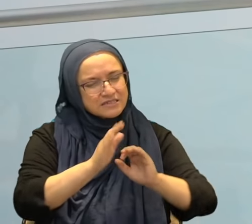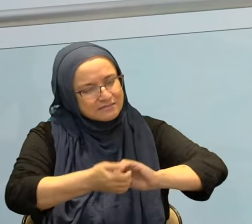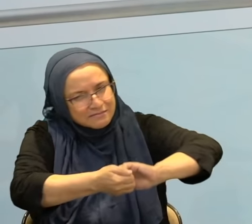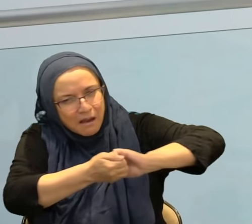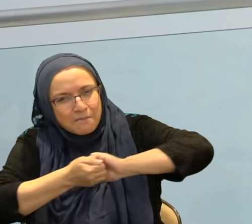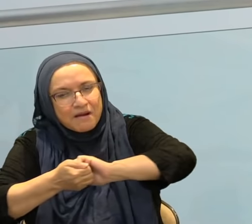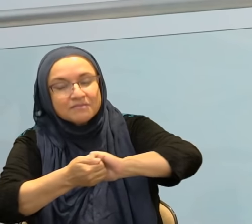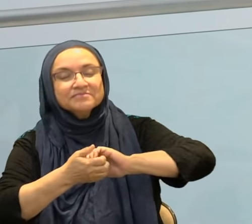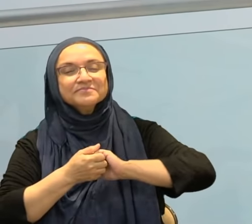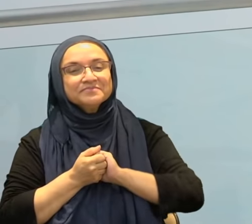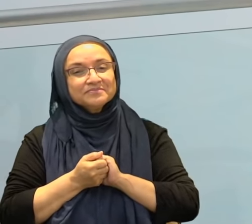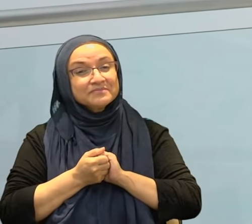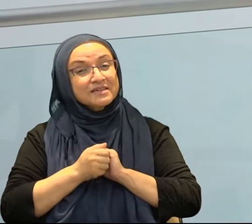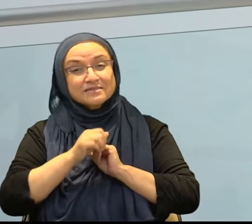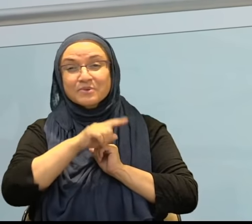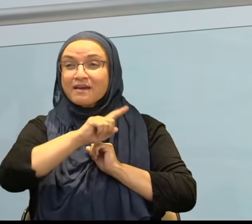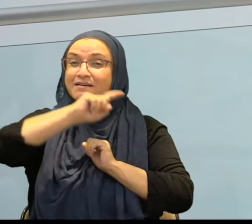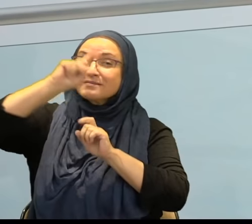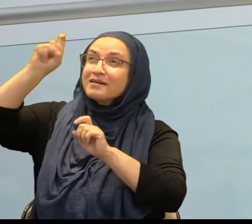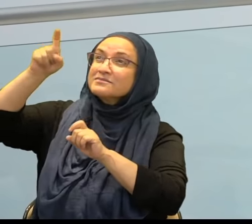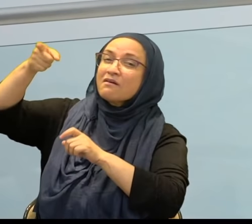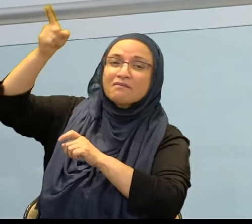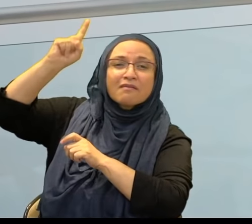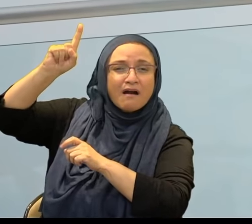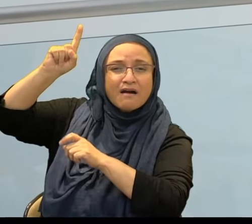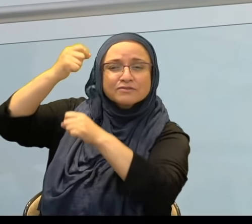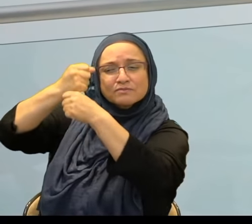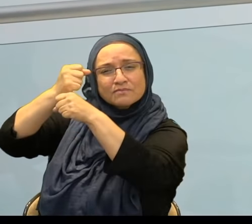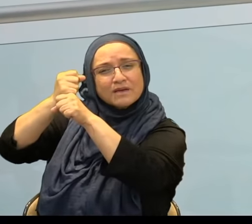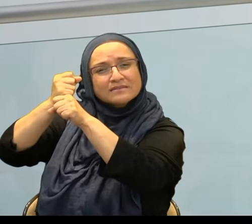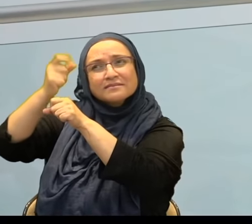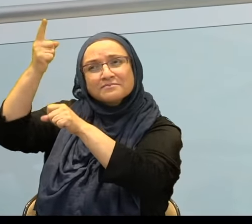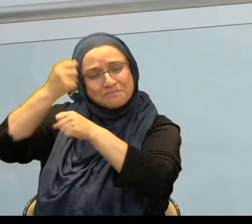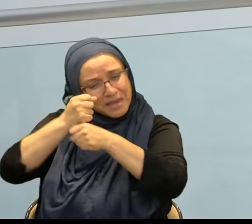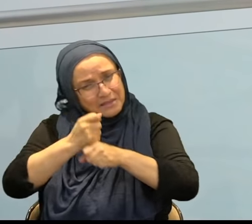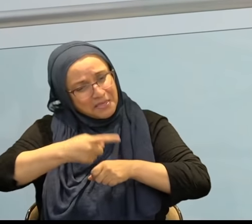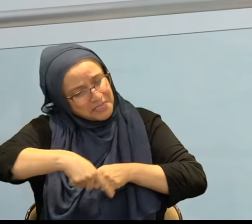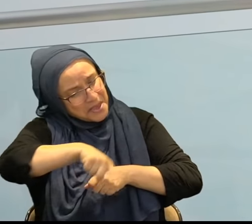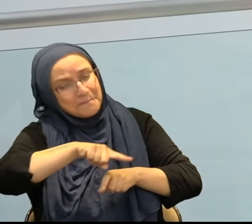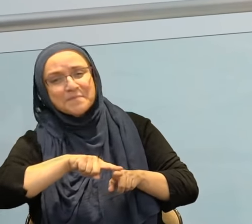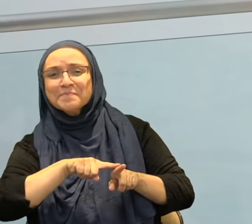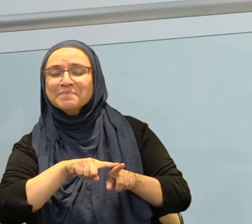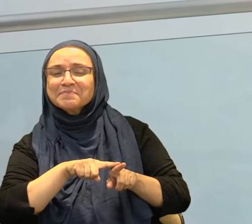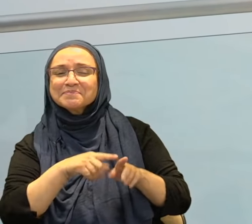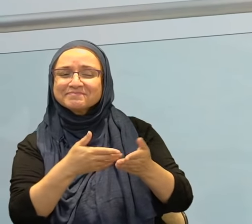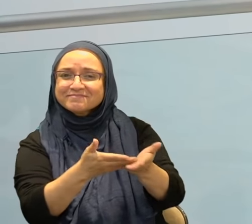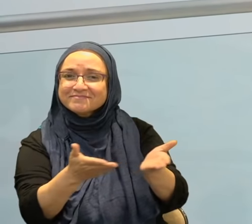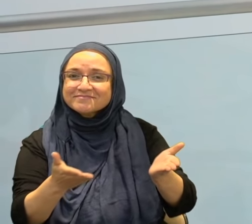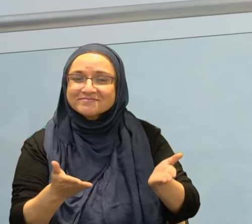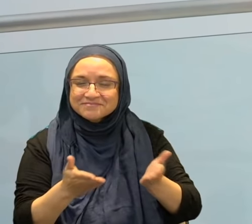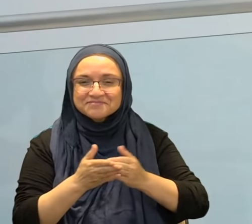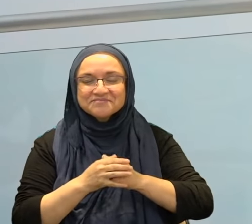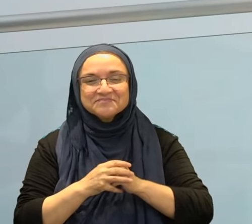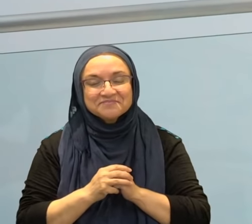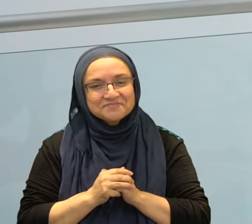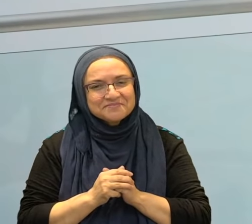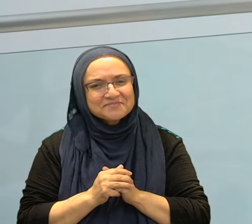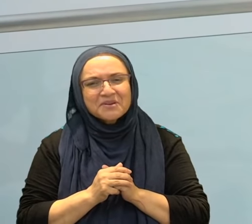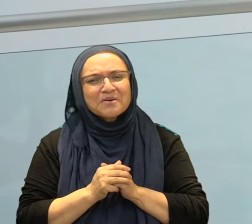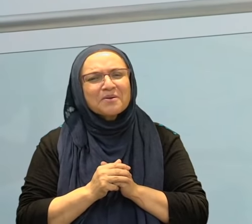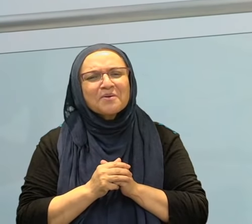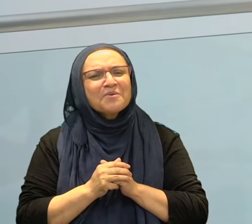Dear brothers and sisters, one of the most beautiful things about paradise, about Jenna, and it is full of